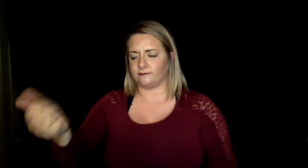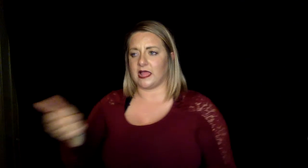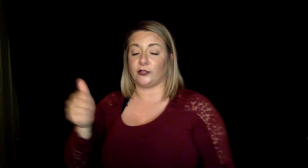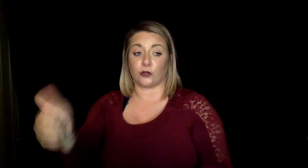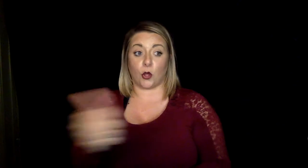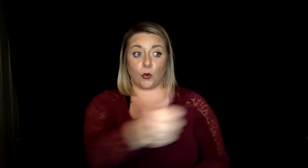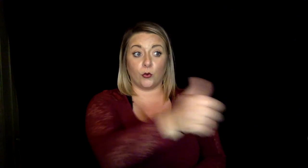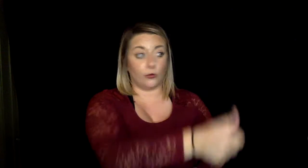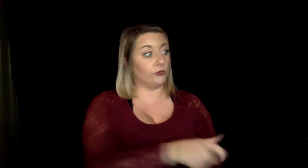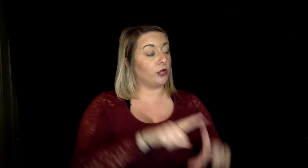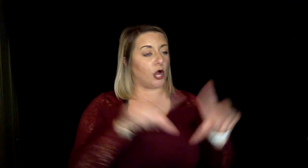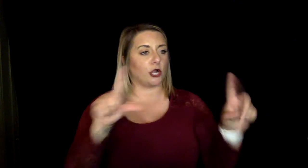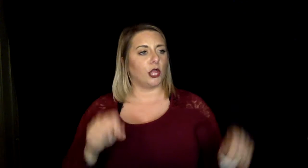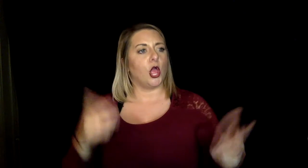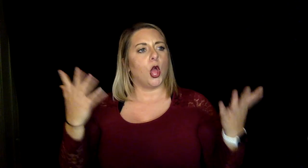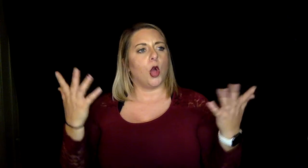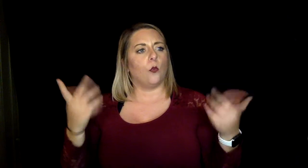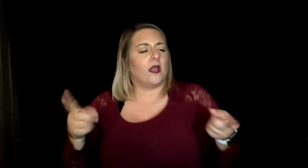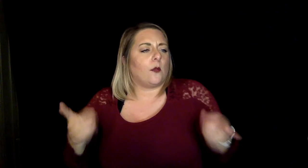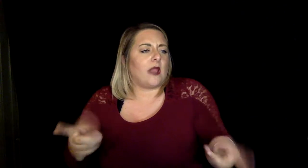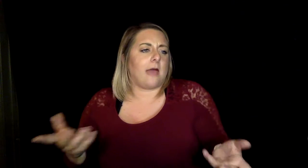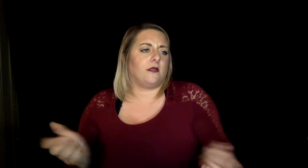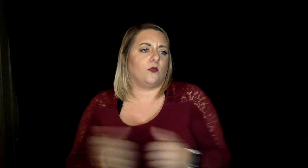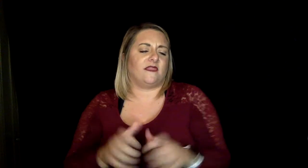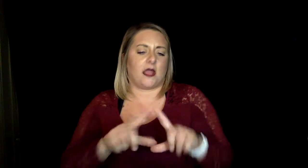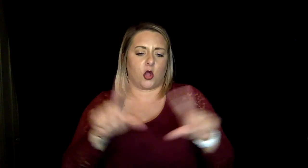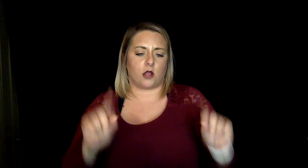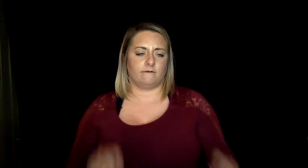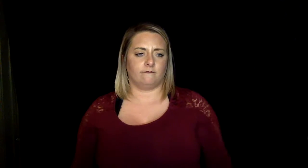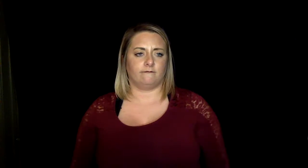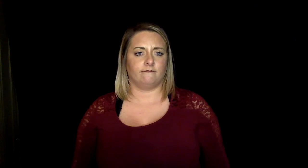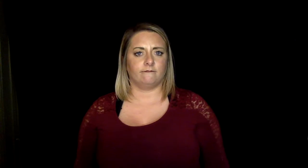had your own card. What happened with that card?